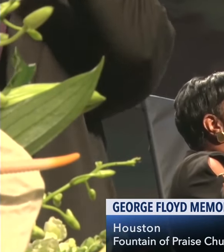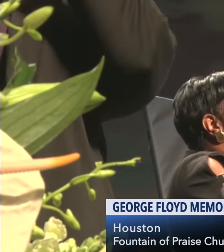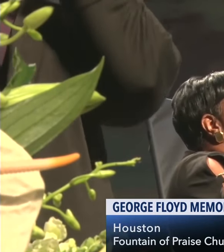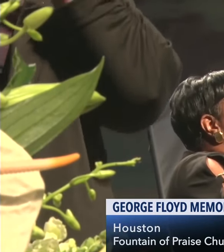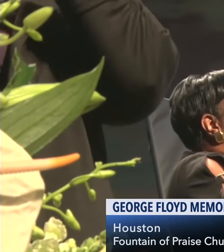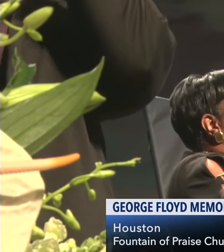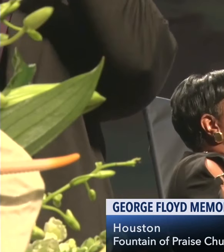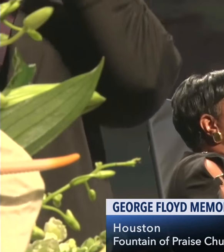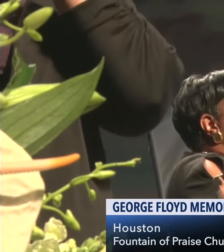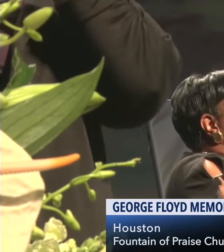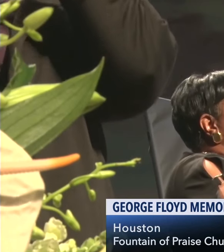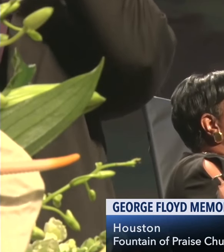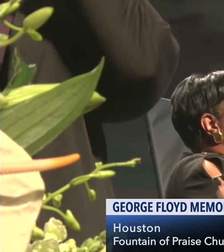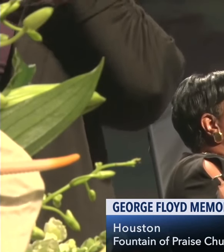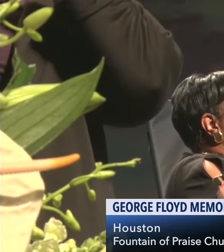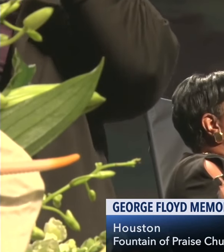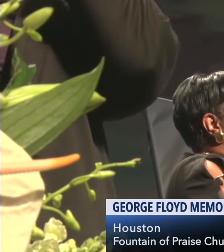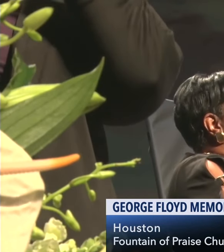mercy